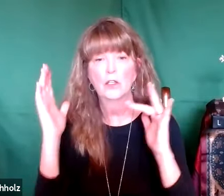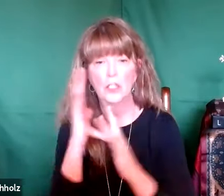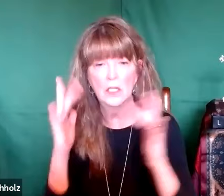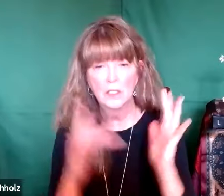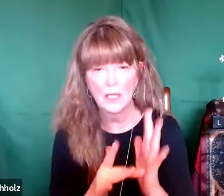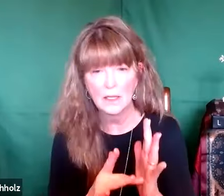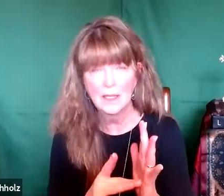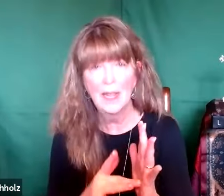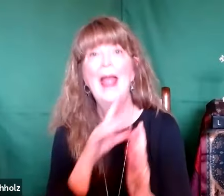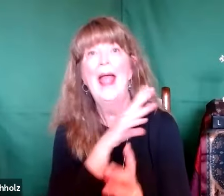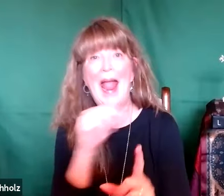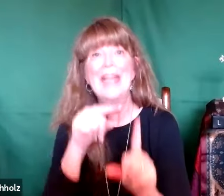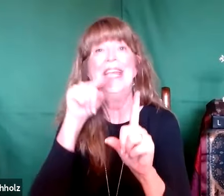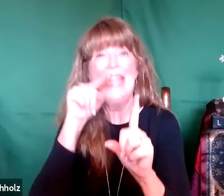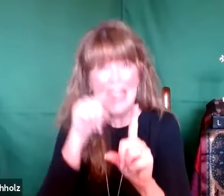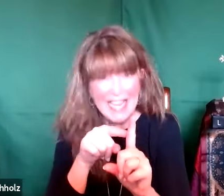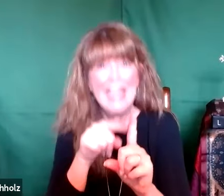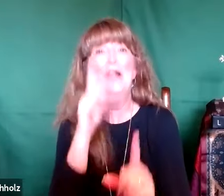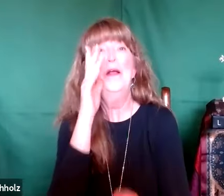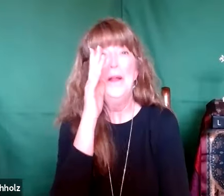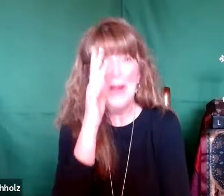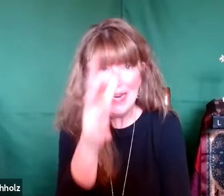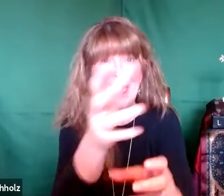And he had just killed Jesus.